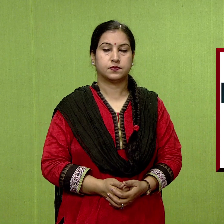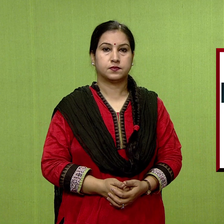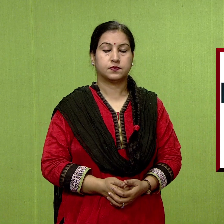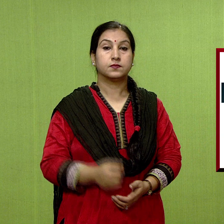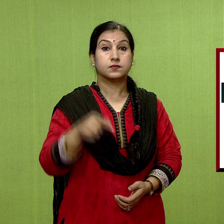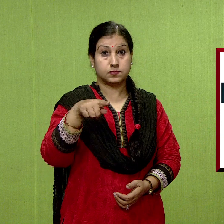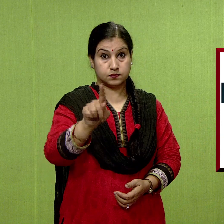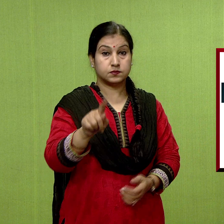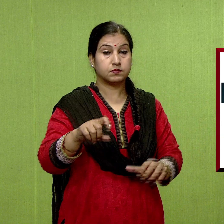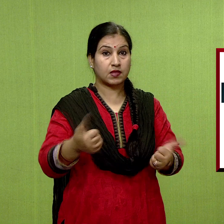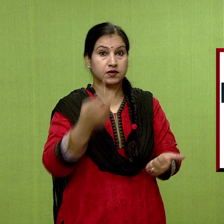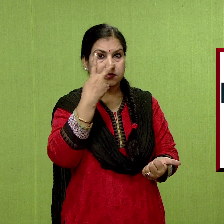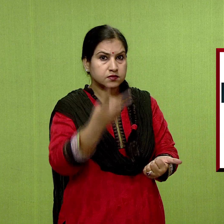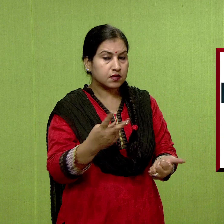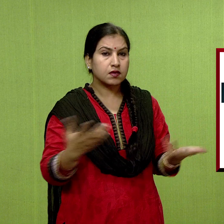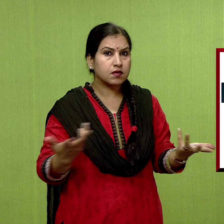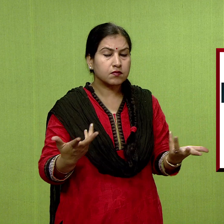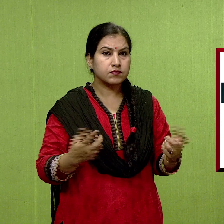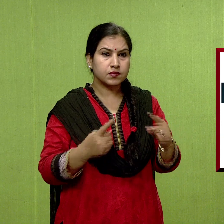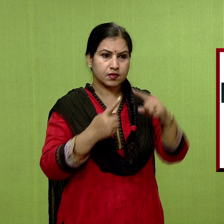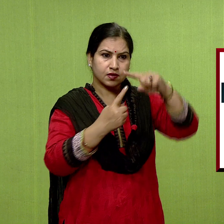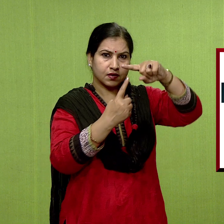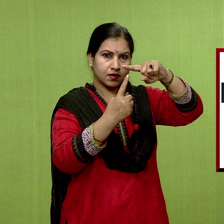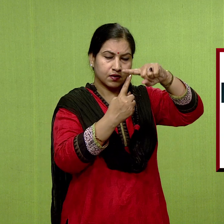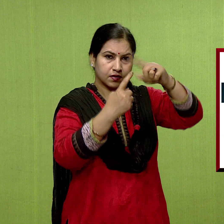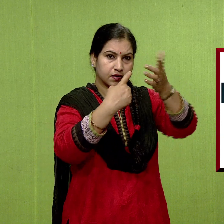You can see the Tropic of Cancer.